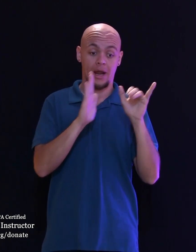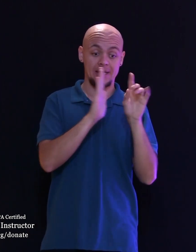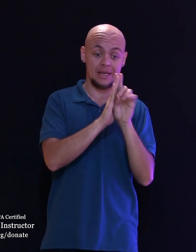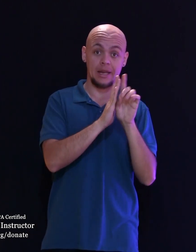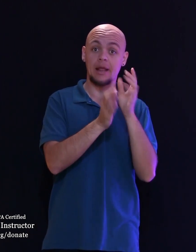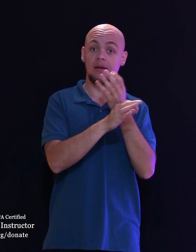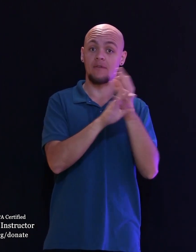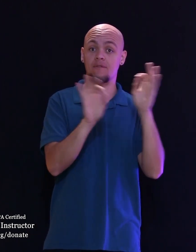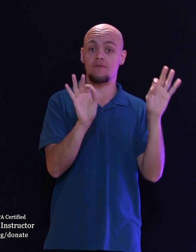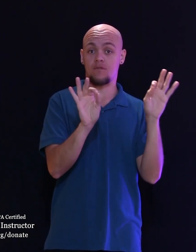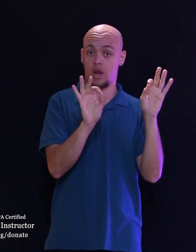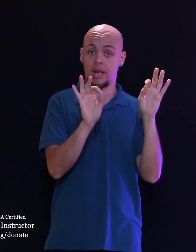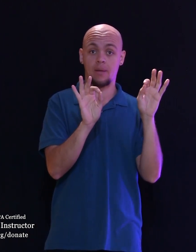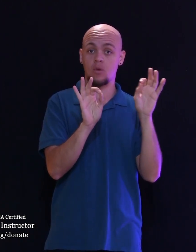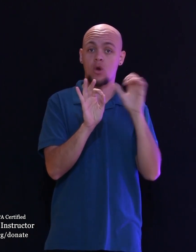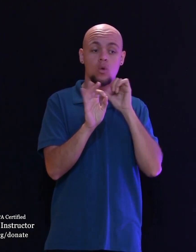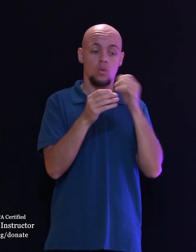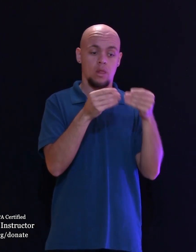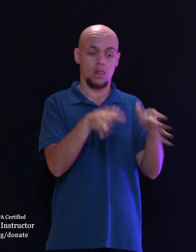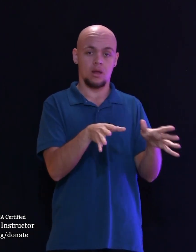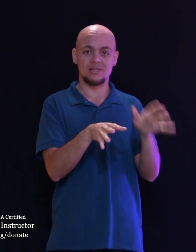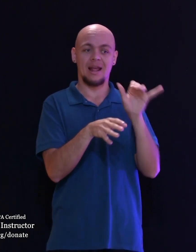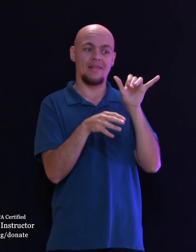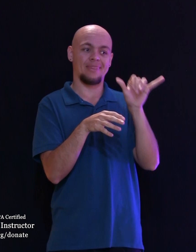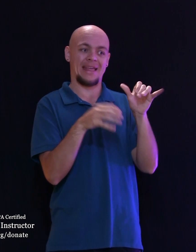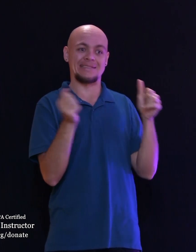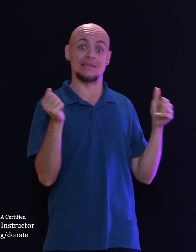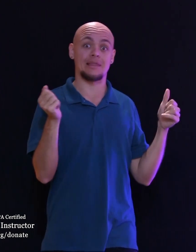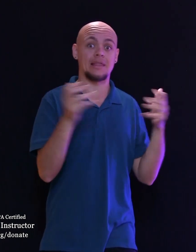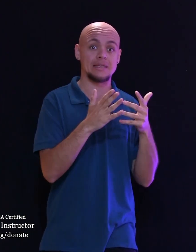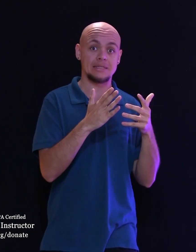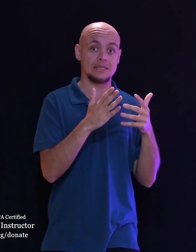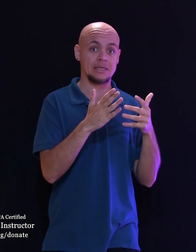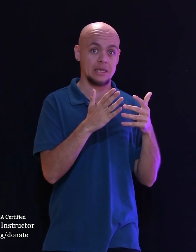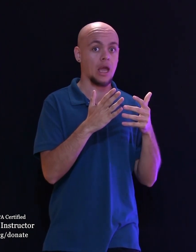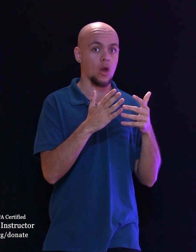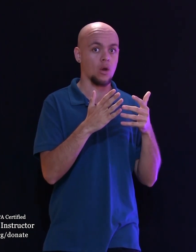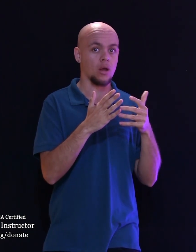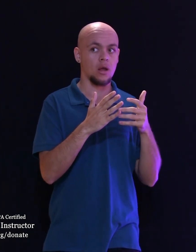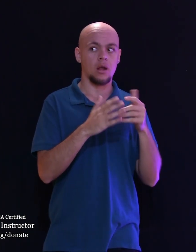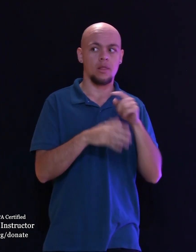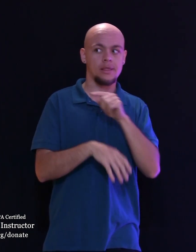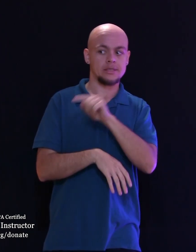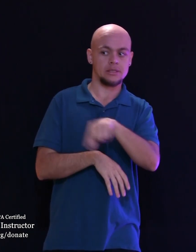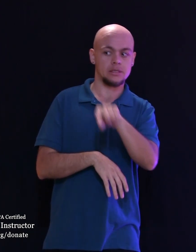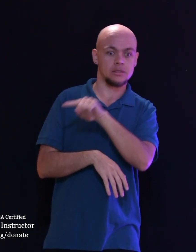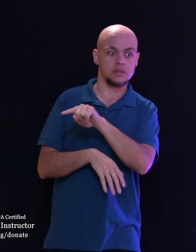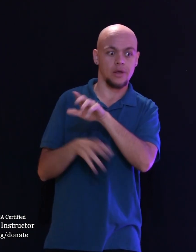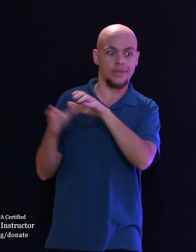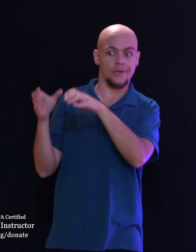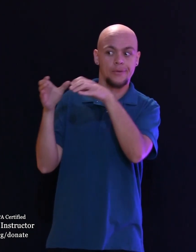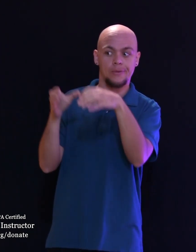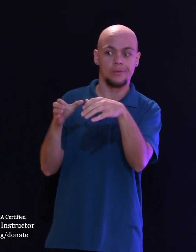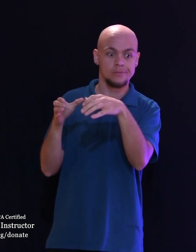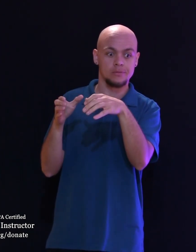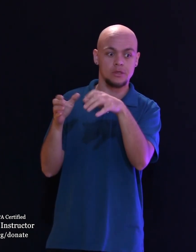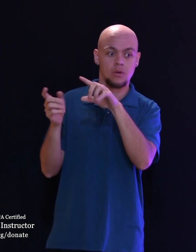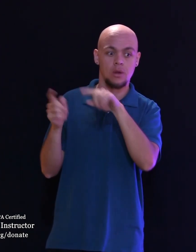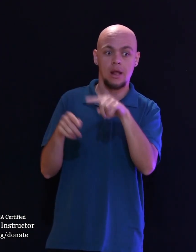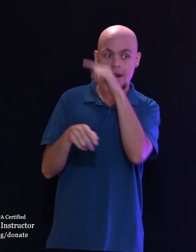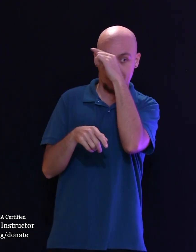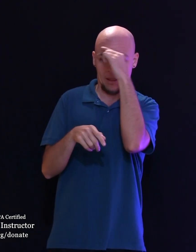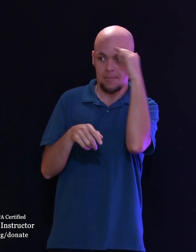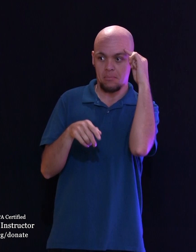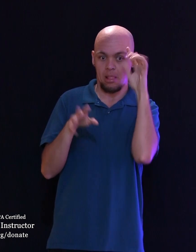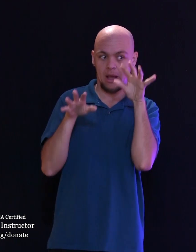if we do not preserve our cultural inheritance. And that's the scare part of it. Well, these other groups will come in. The blacks